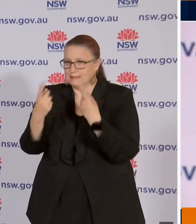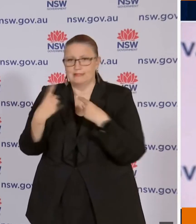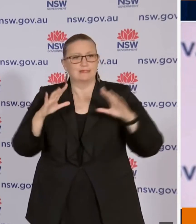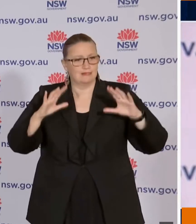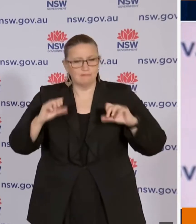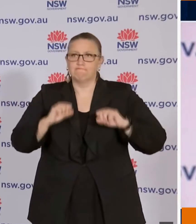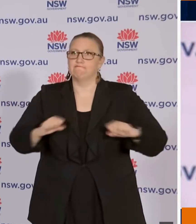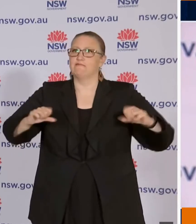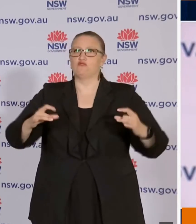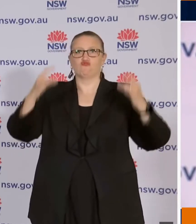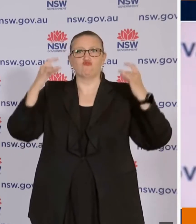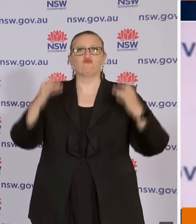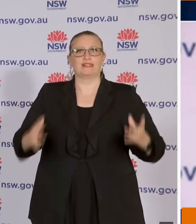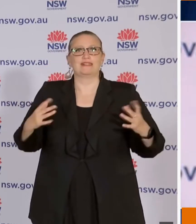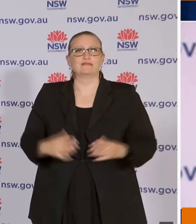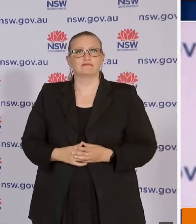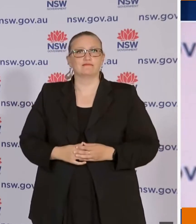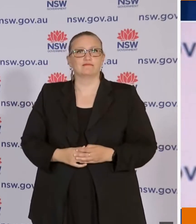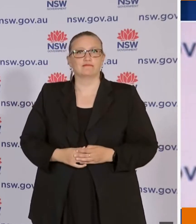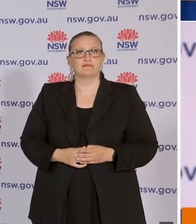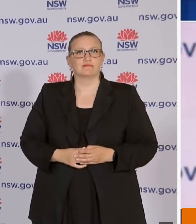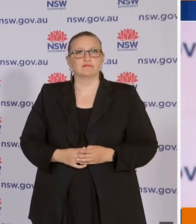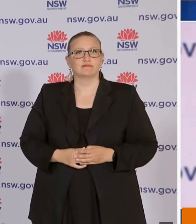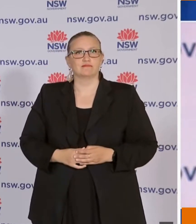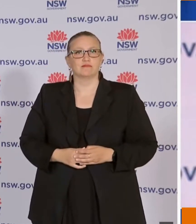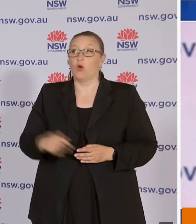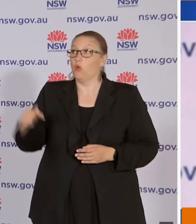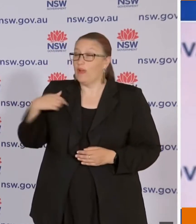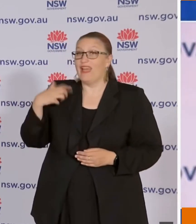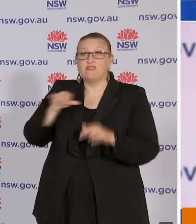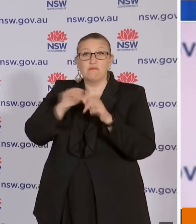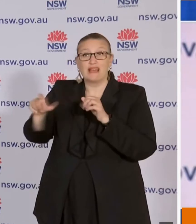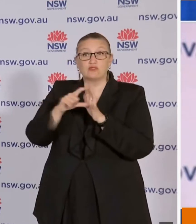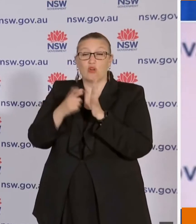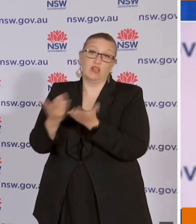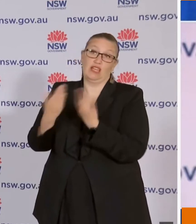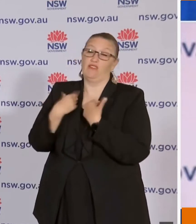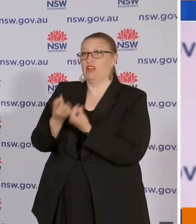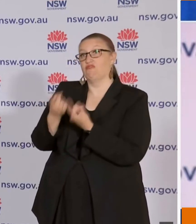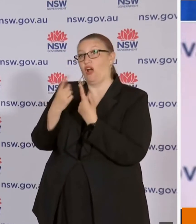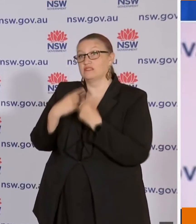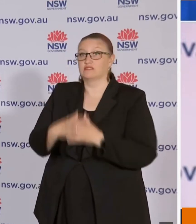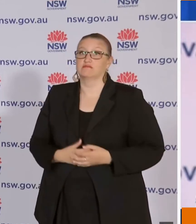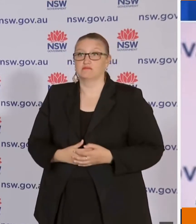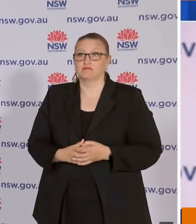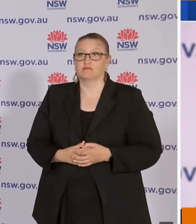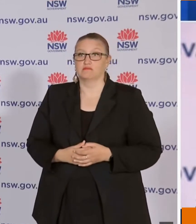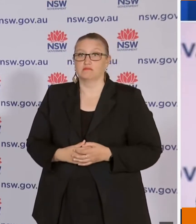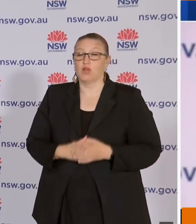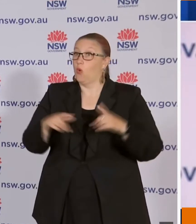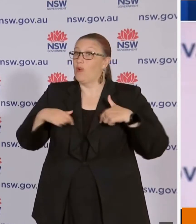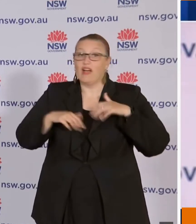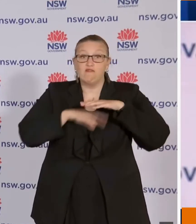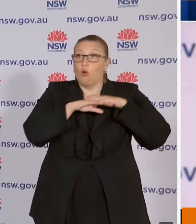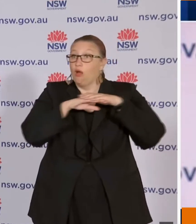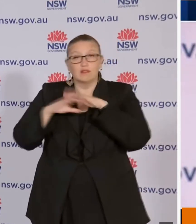And what we also know is that we have room to move in terms of capacity. But for example, we've had intensivists tell us